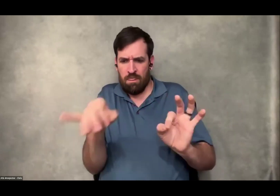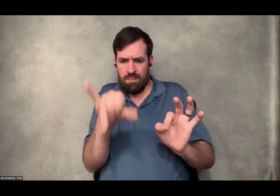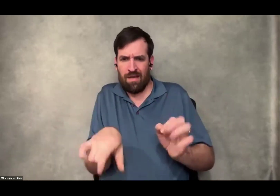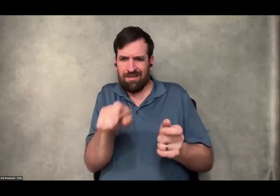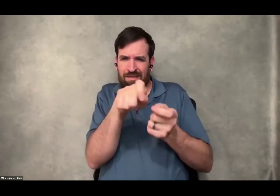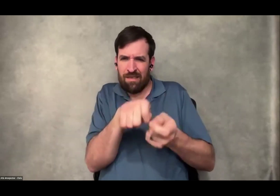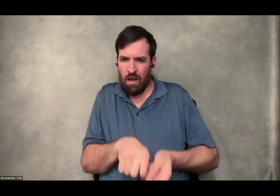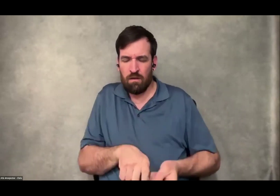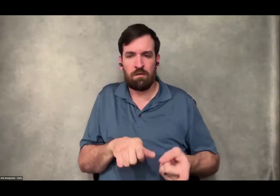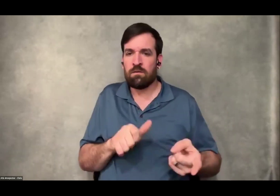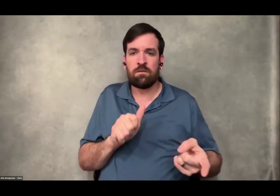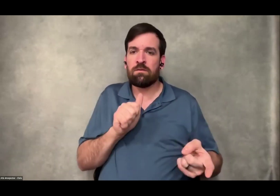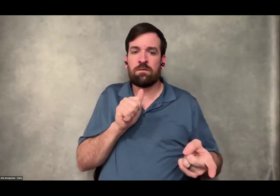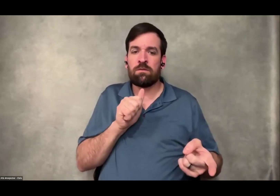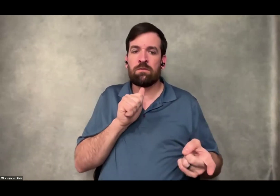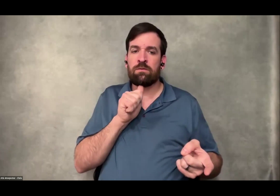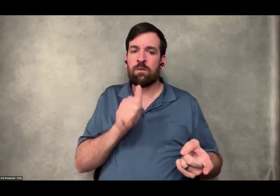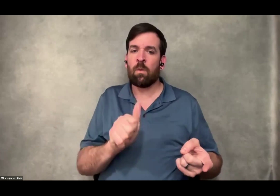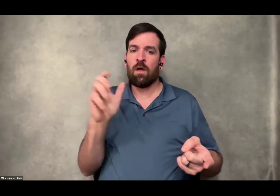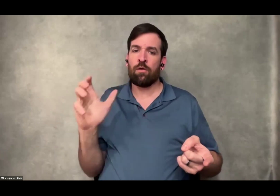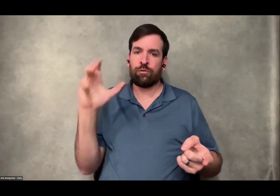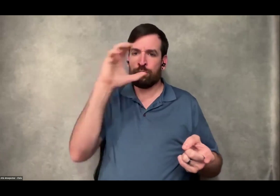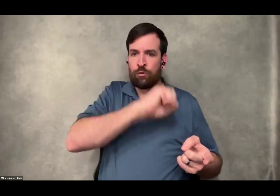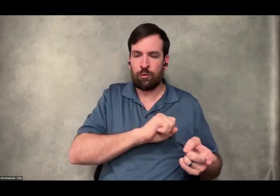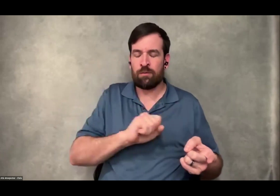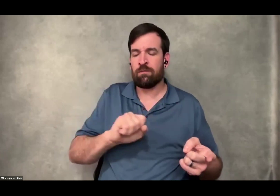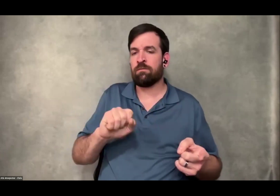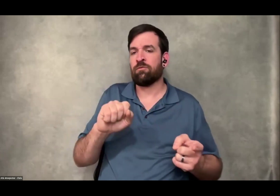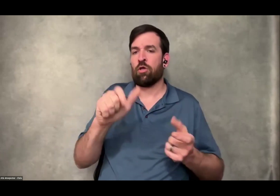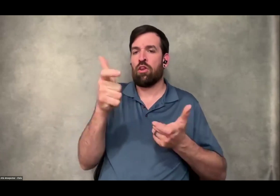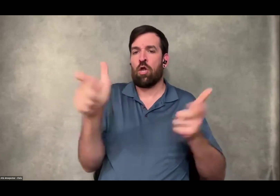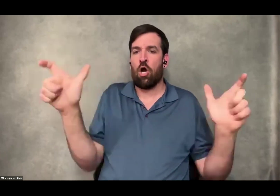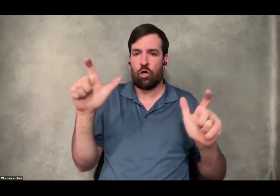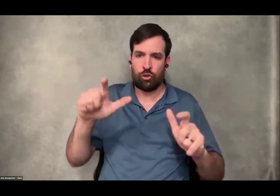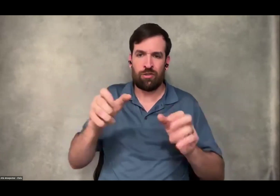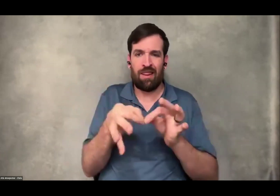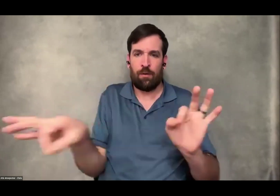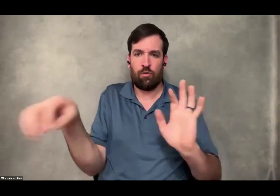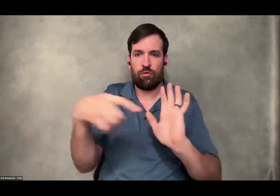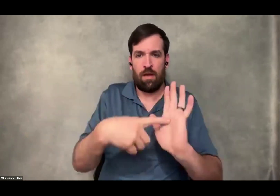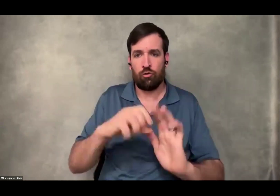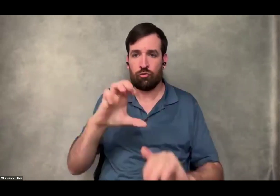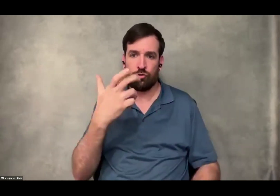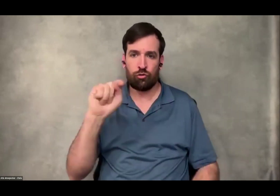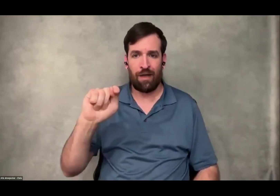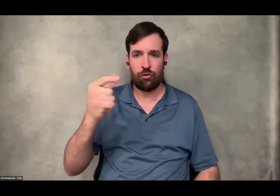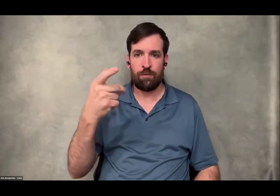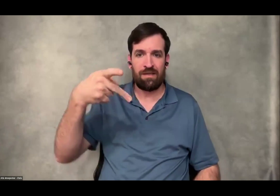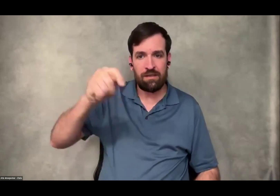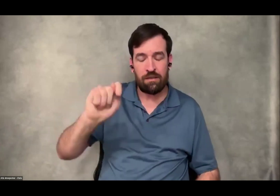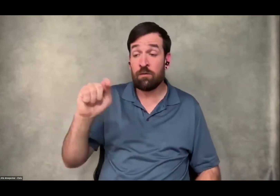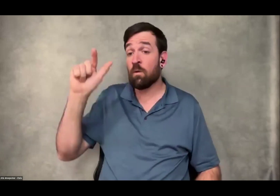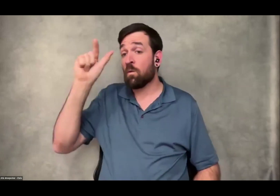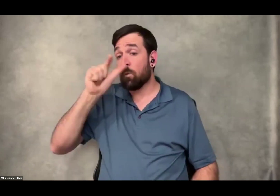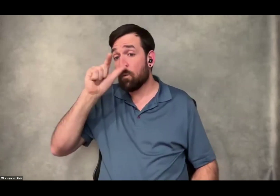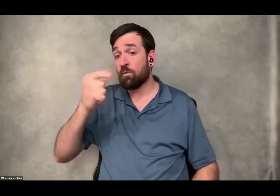not assume that the large language model, be it ChatGPT or be it Google Gemini, if we're